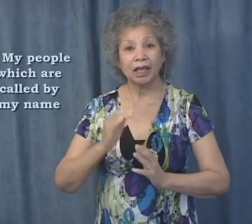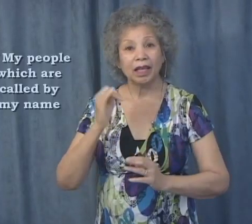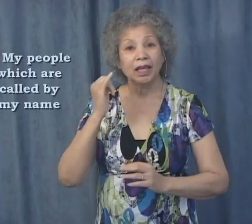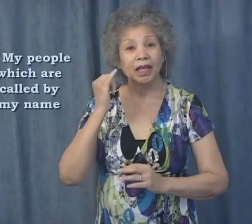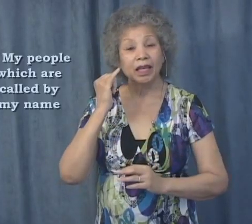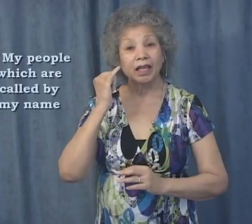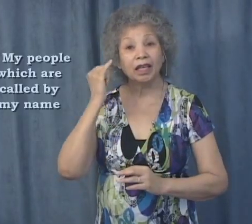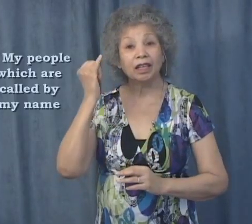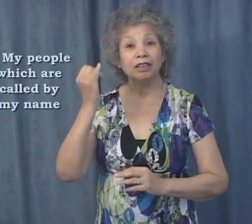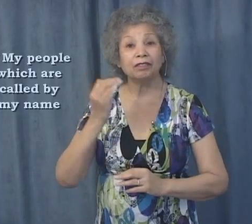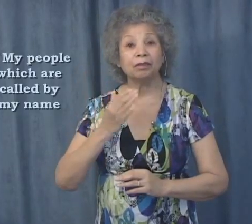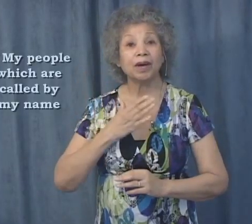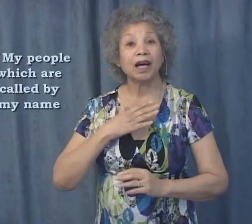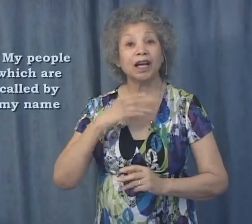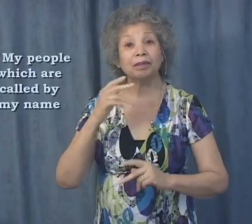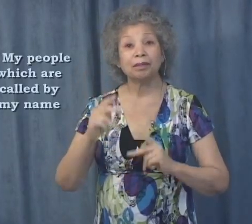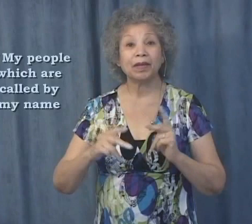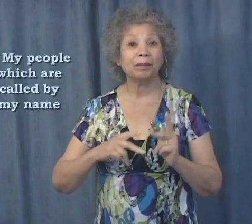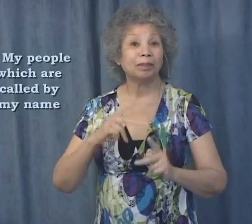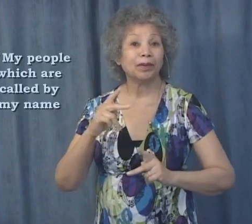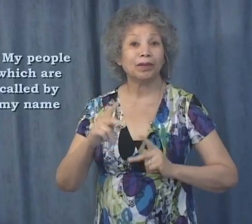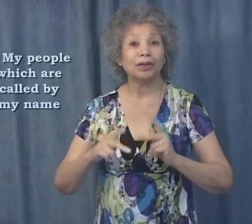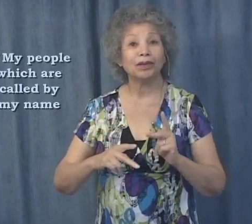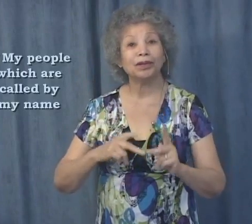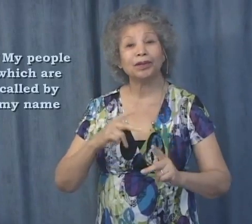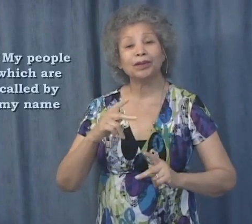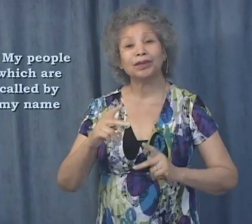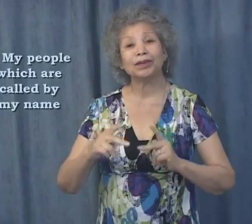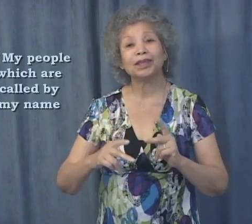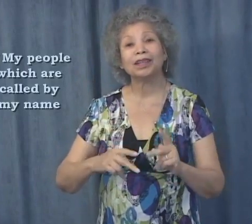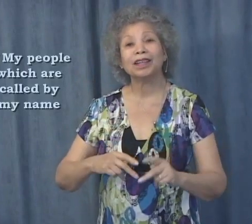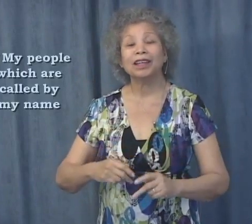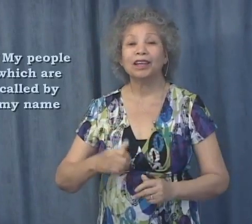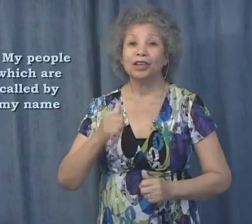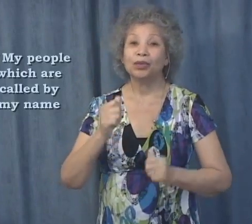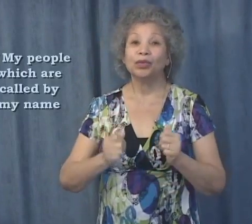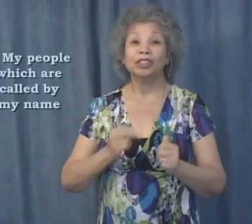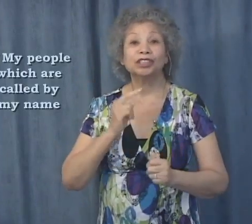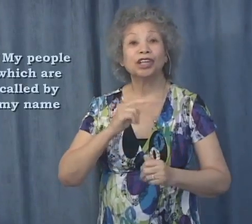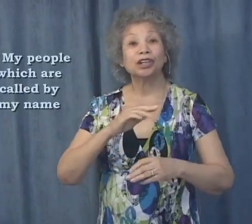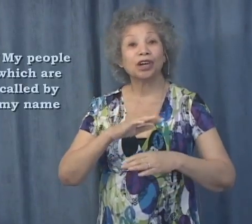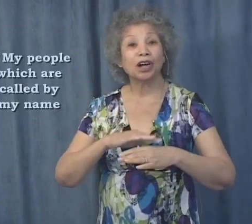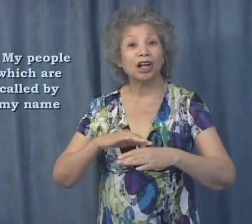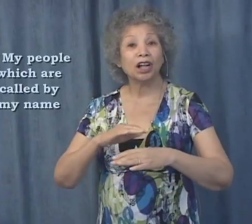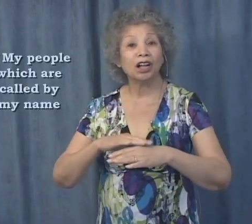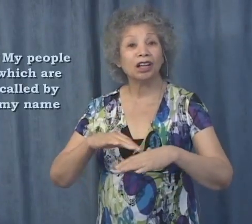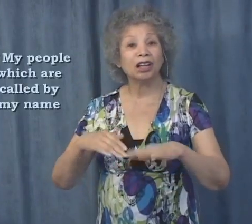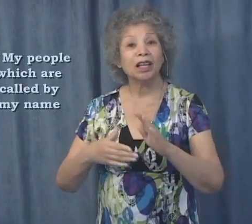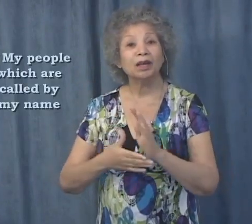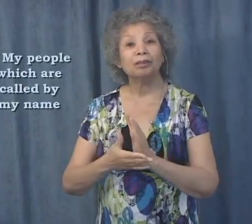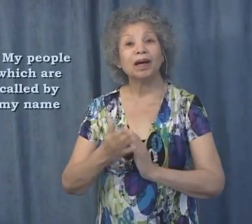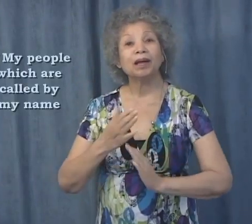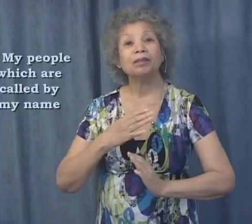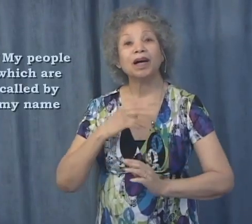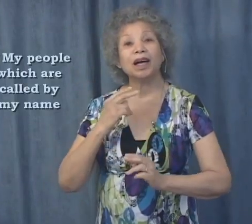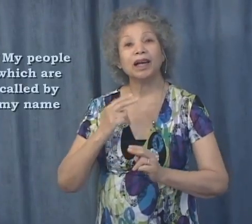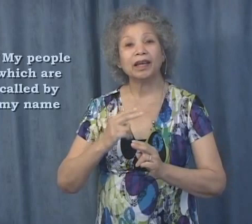If my people, which are called by my